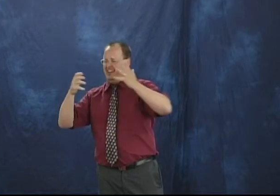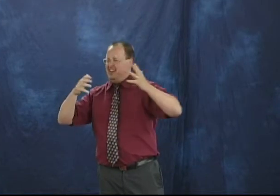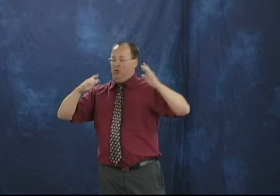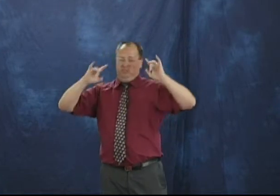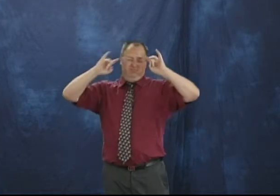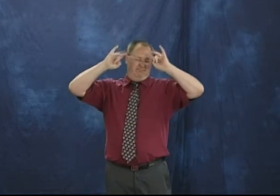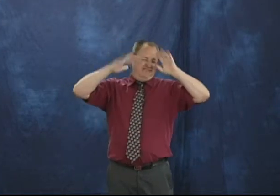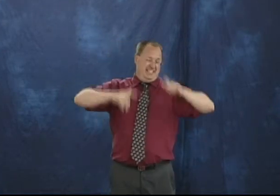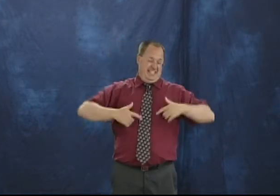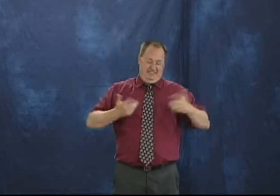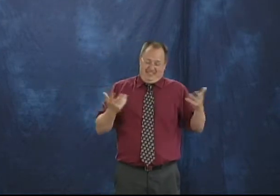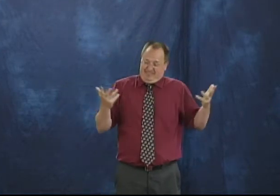He said he had